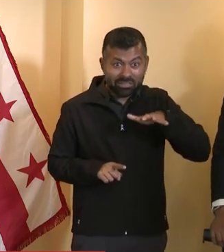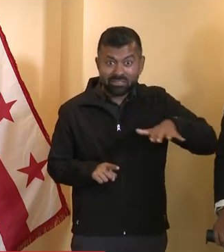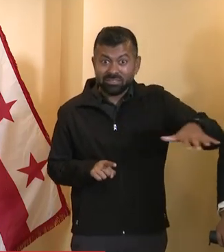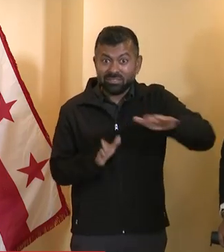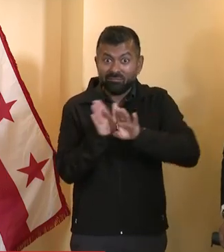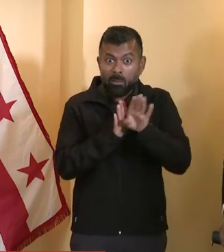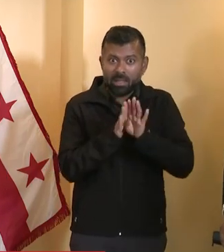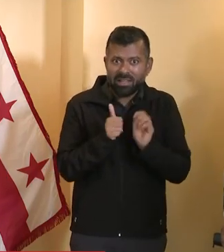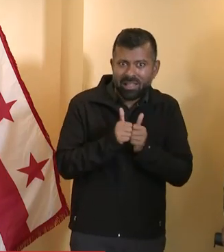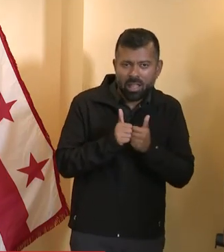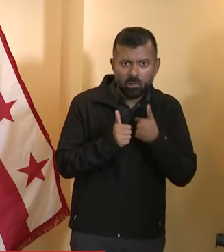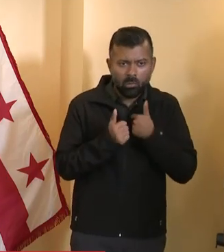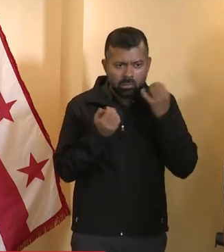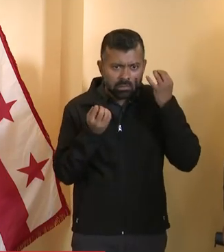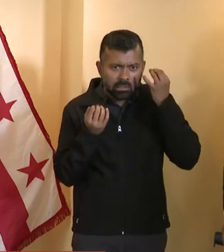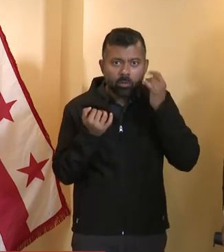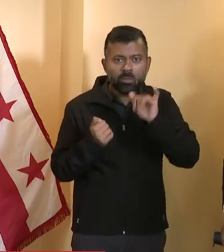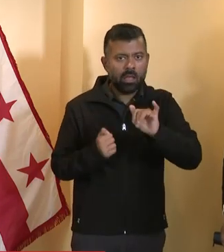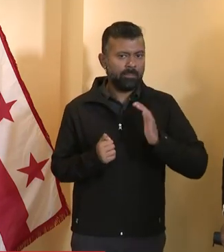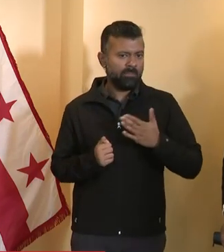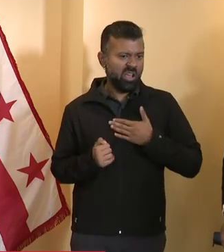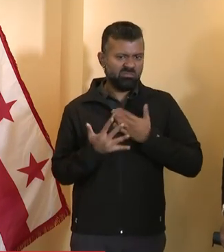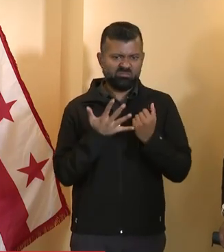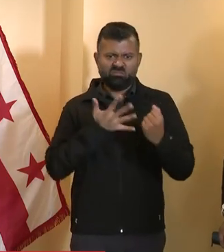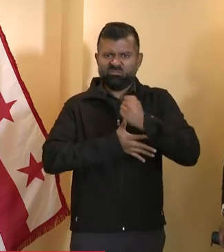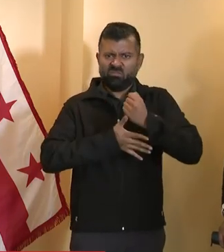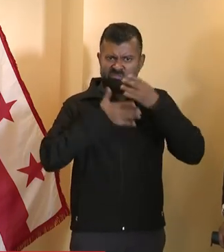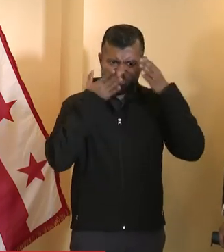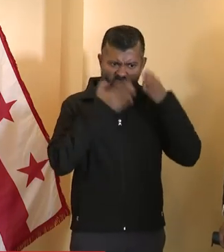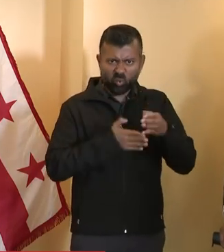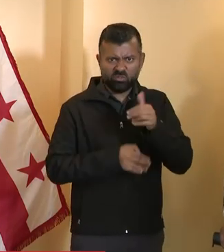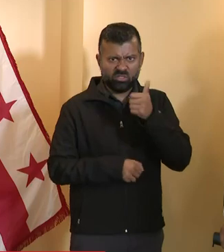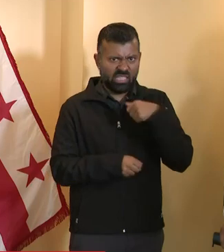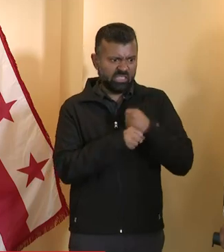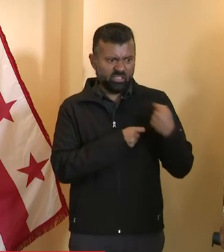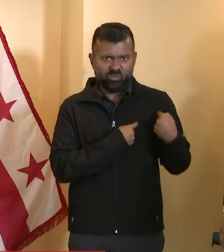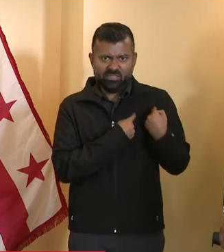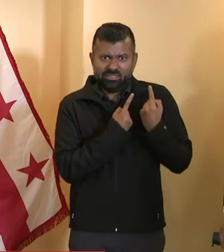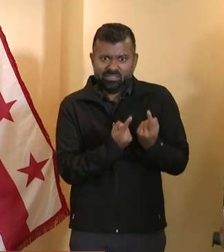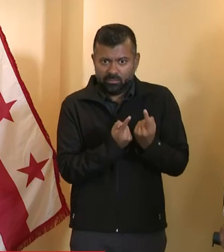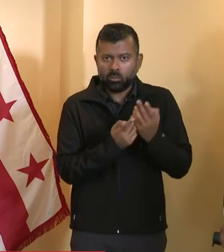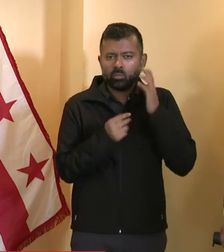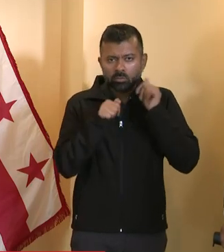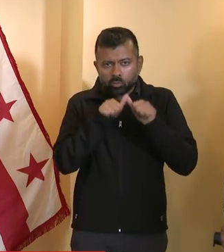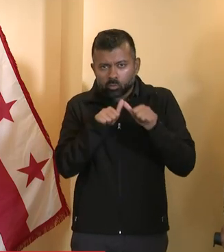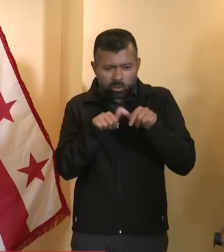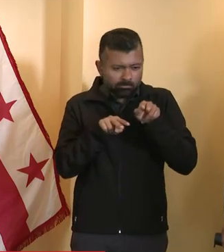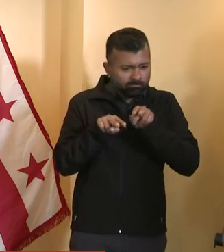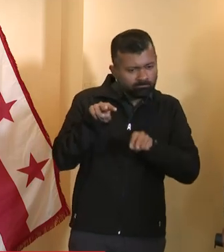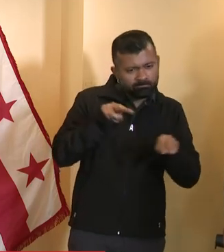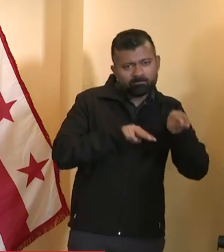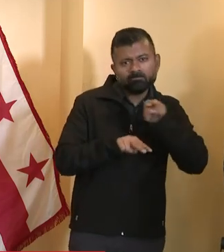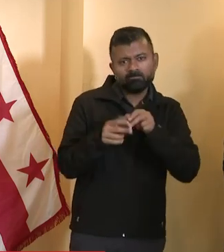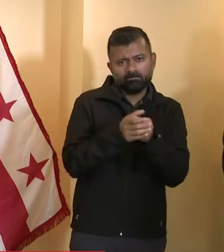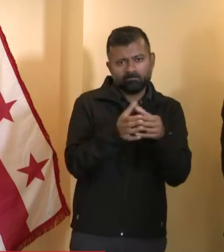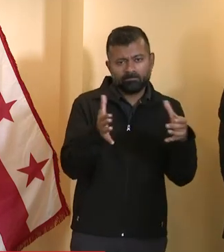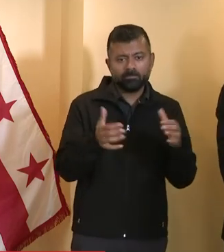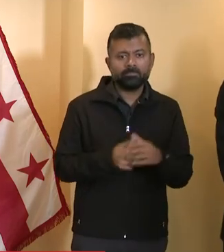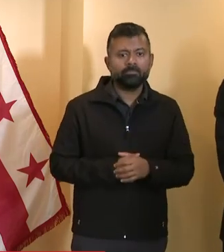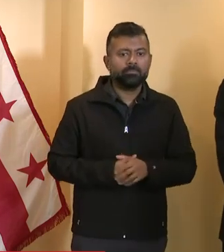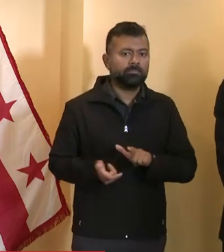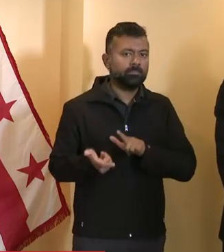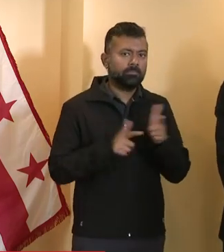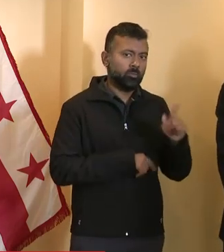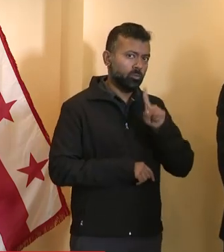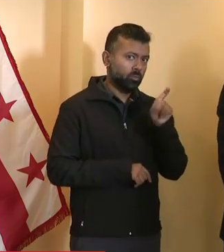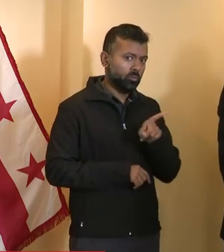And that has been my charge for 10 years, and it's going to continue to be my charge. Mayor, can you please speak to the